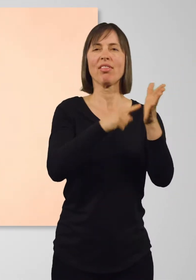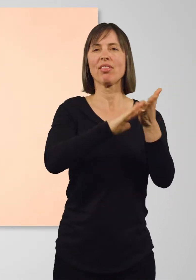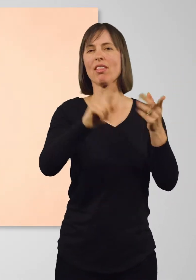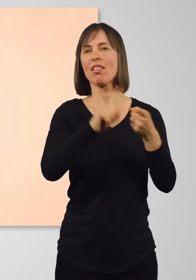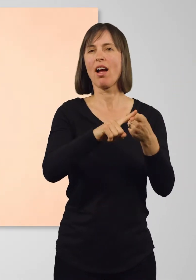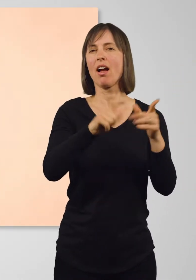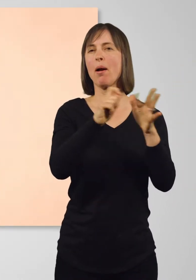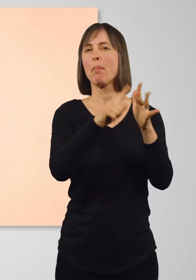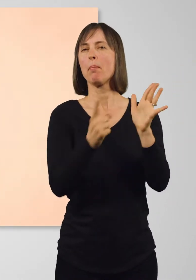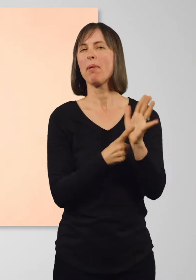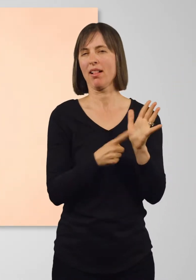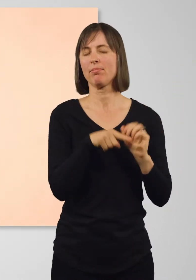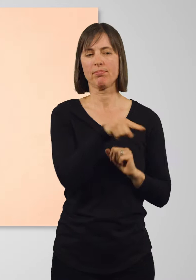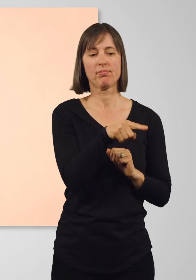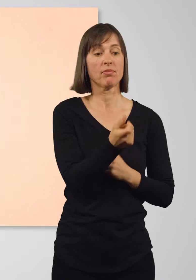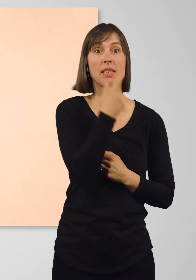usually known as the pill,